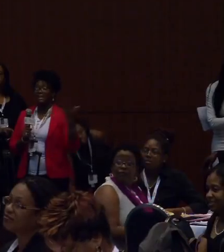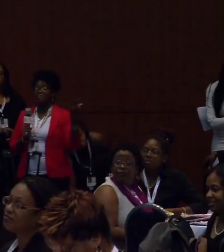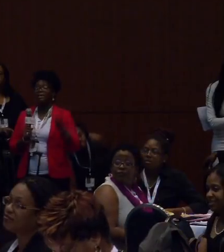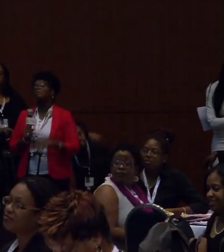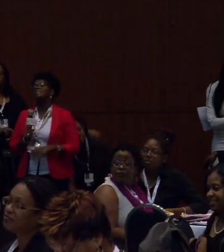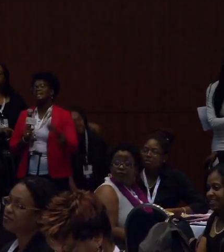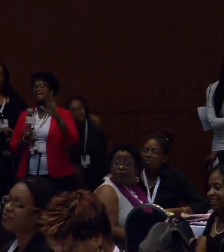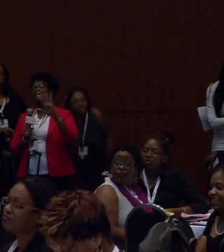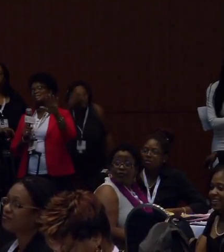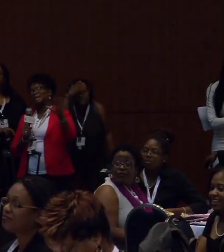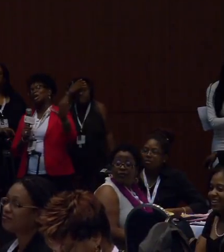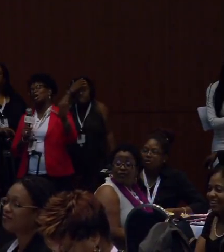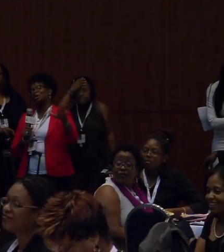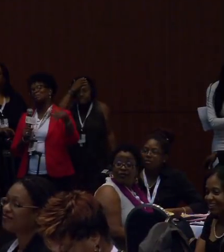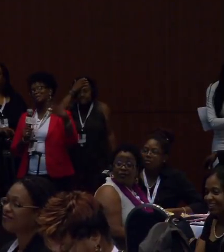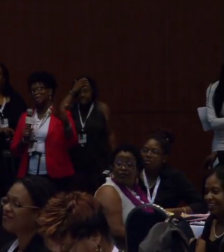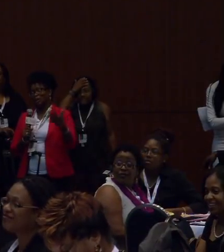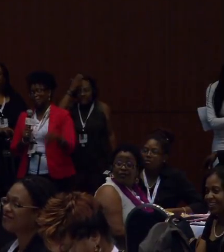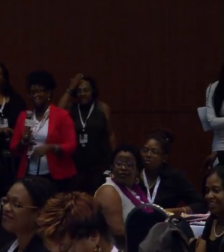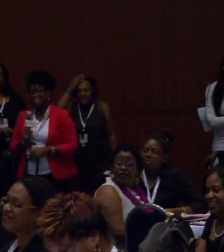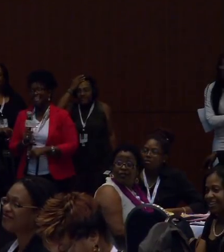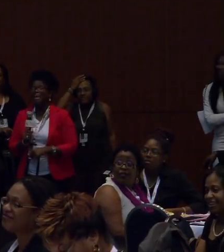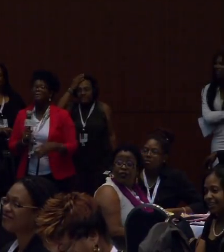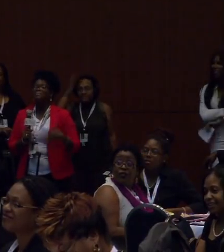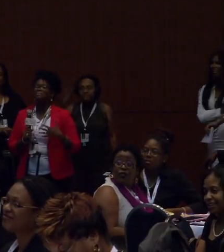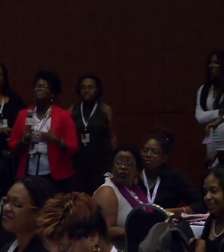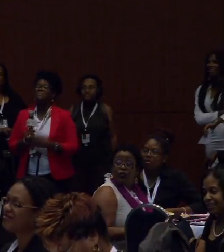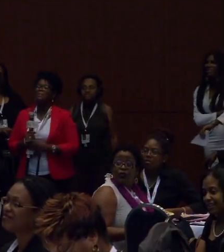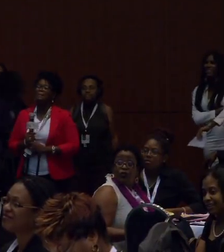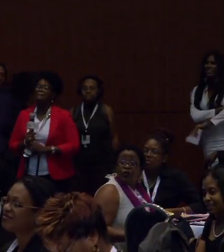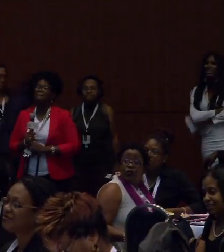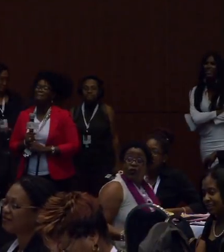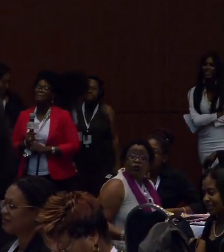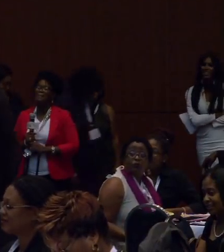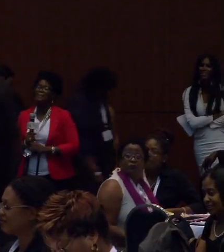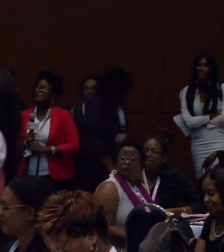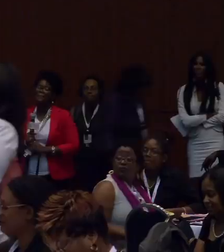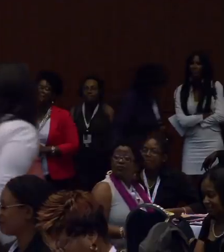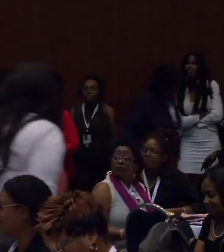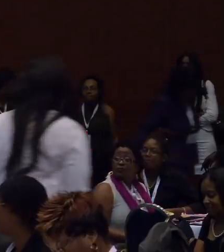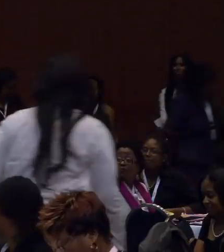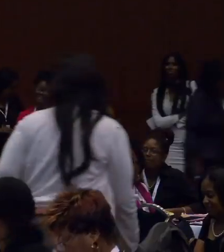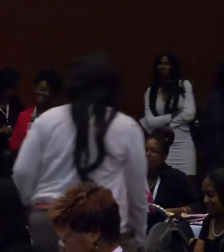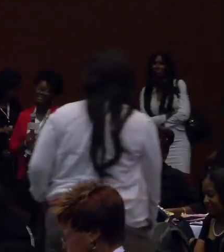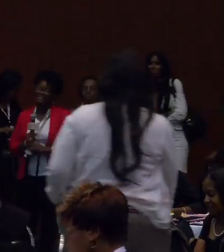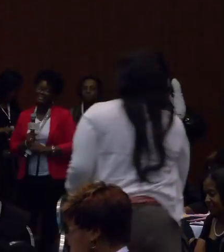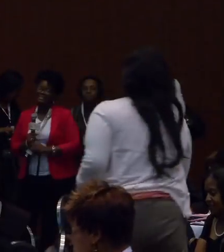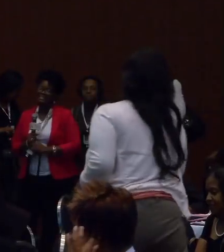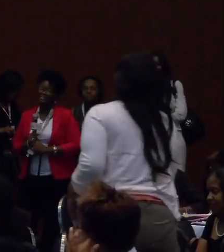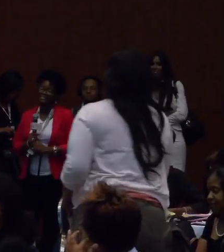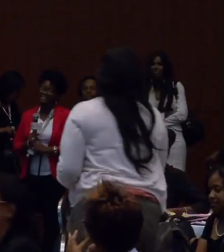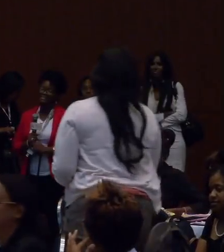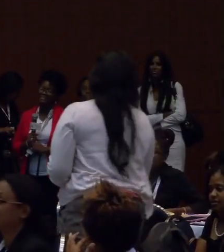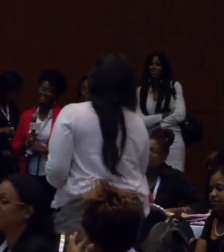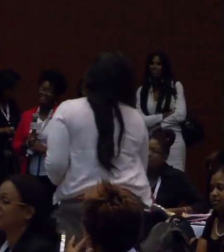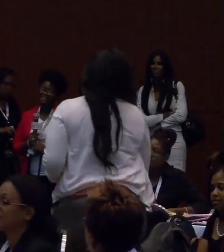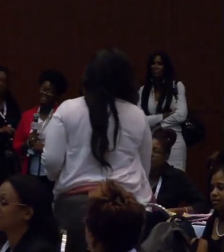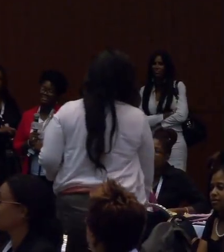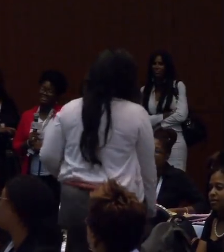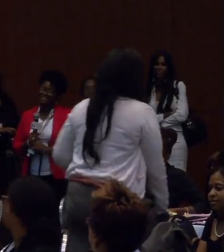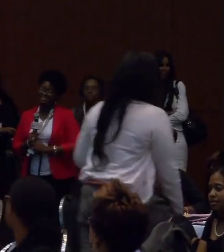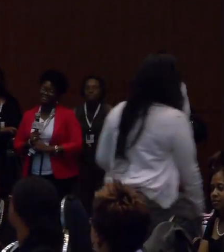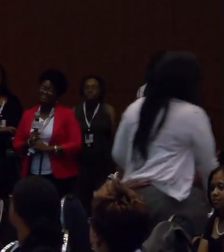know, it. Did you well, hear that? Well, that's not all, that's, but you well, know. Yeah. But this, hear what I'm saying. Who are you? You see, I